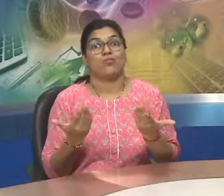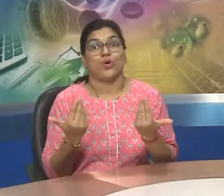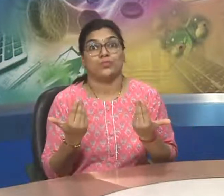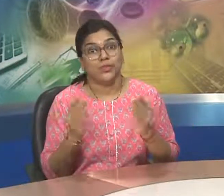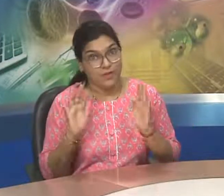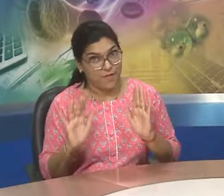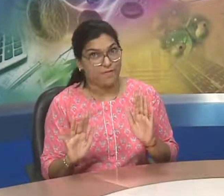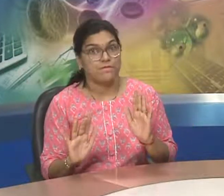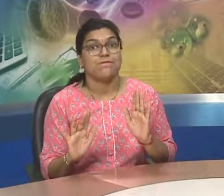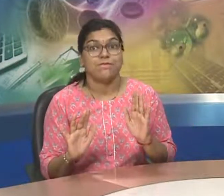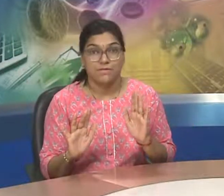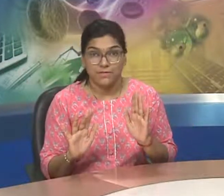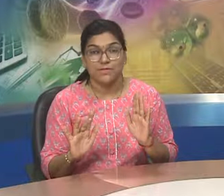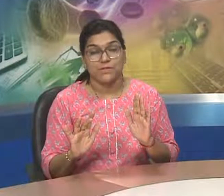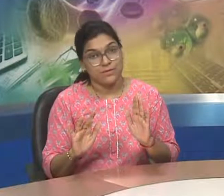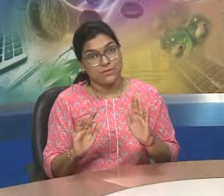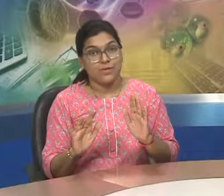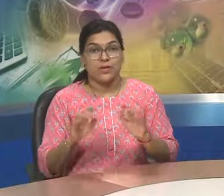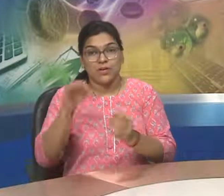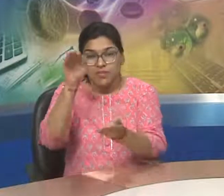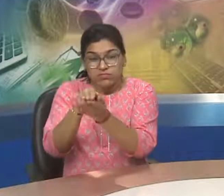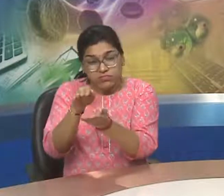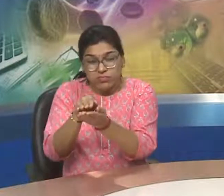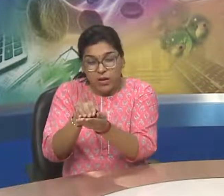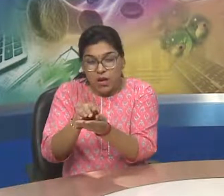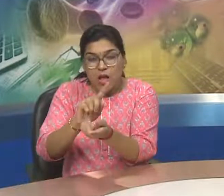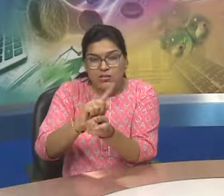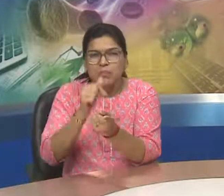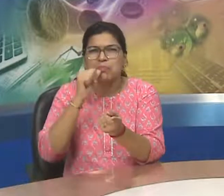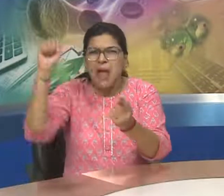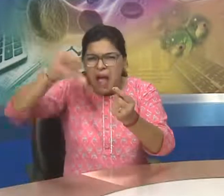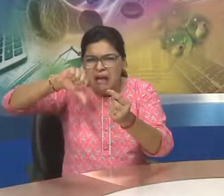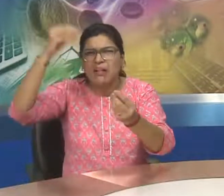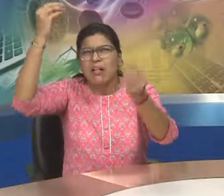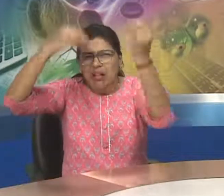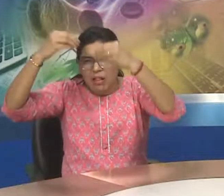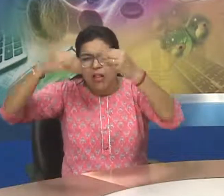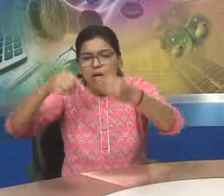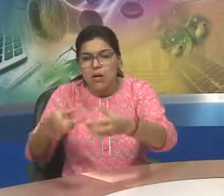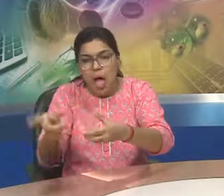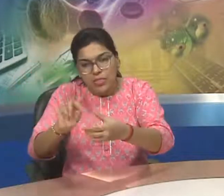growing plant.